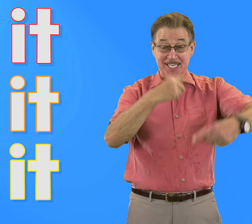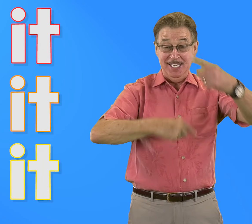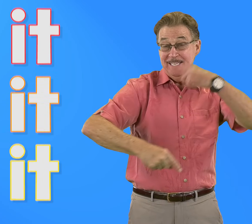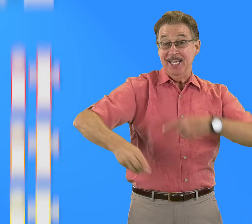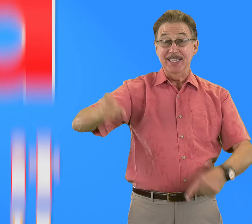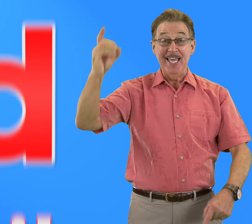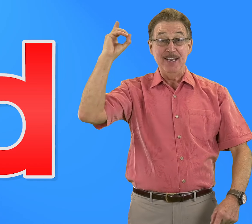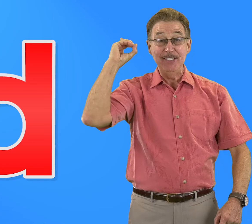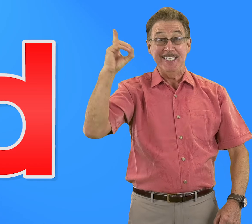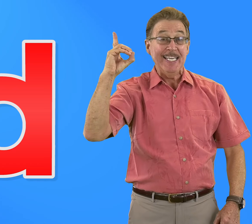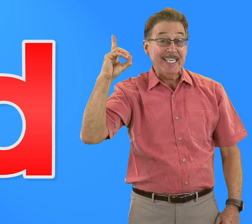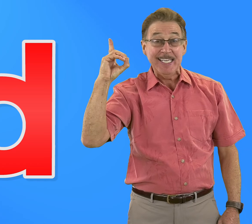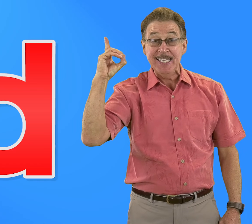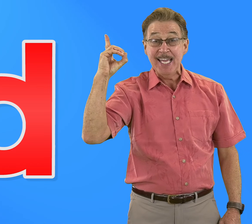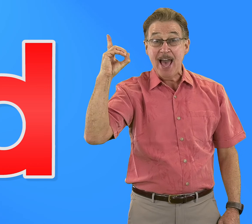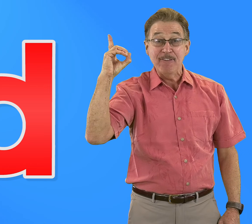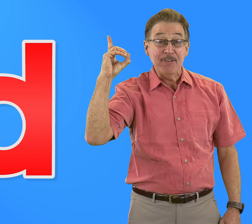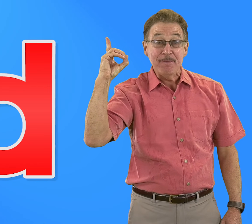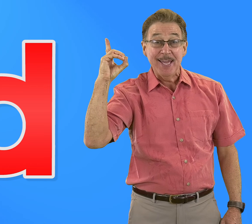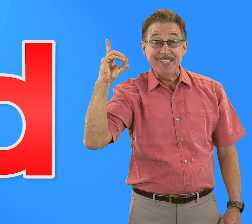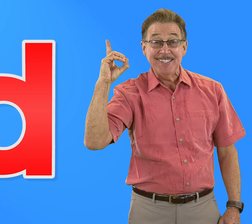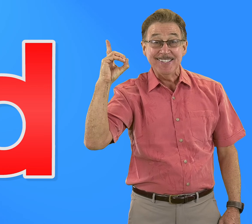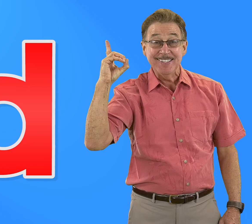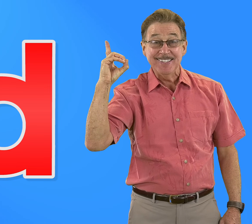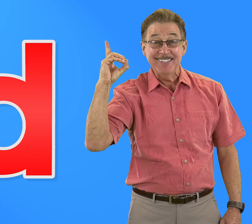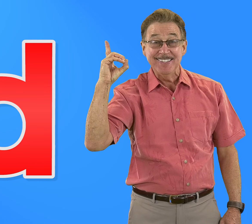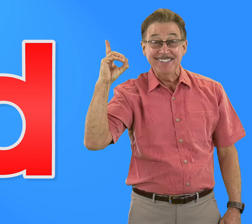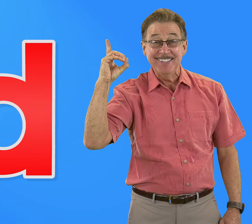it. Letter D in the alphabet.